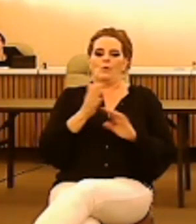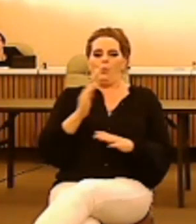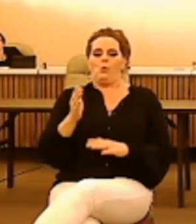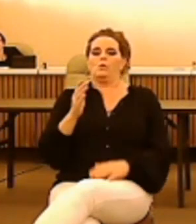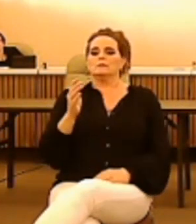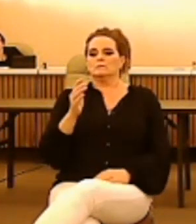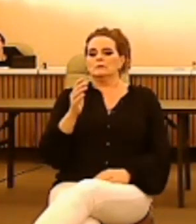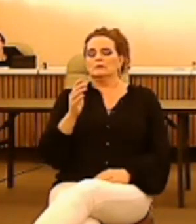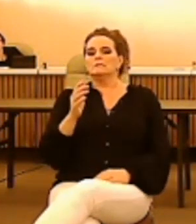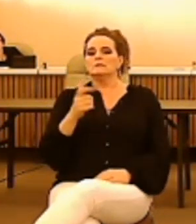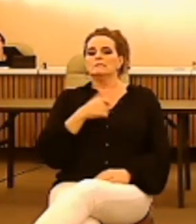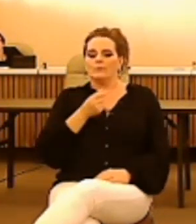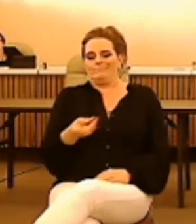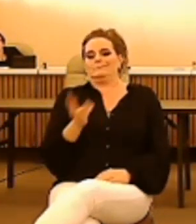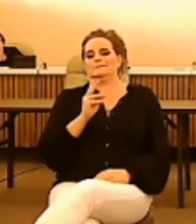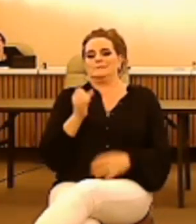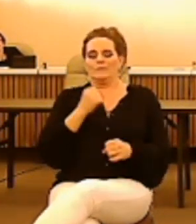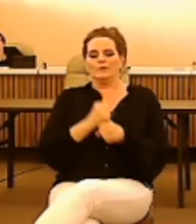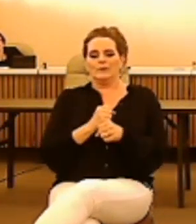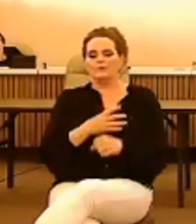this for the past several years. And